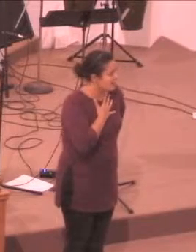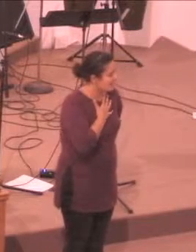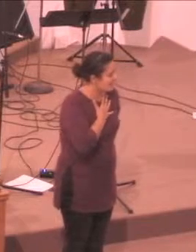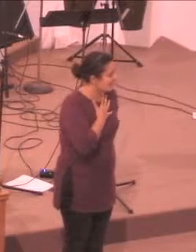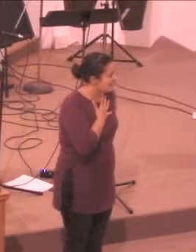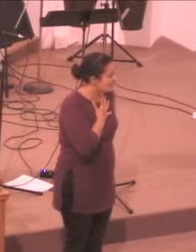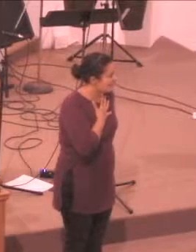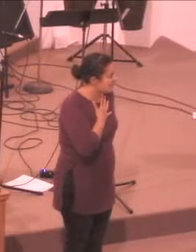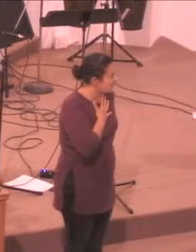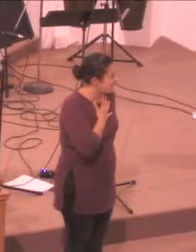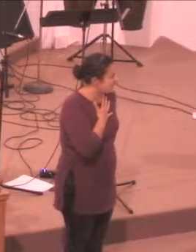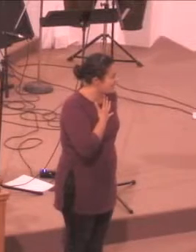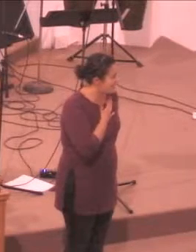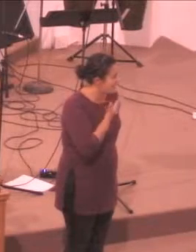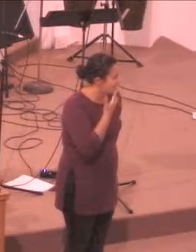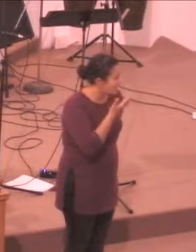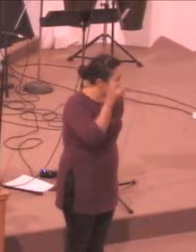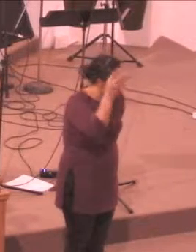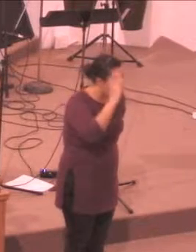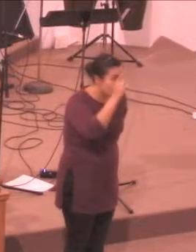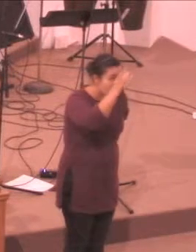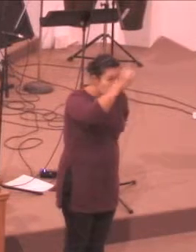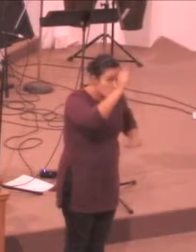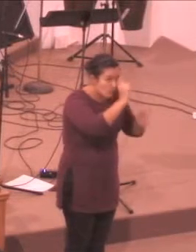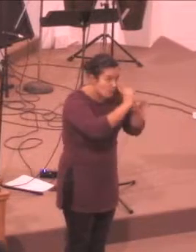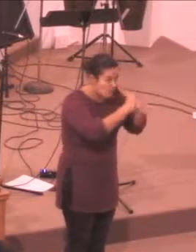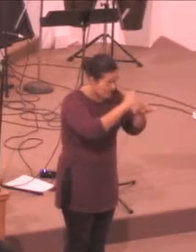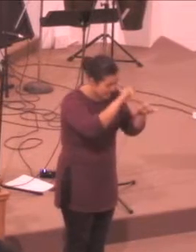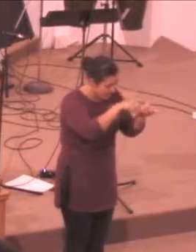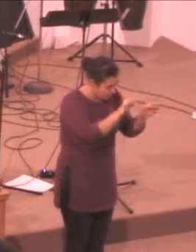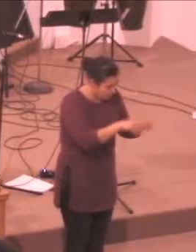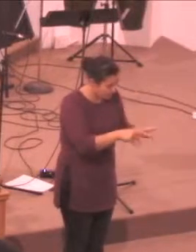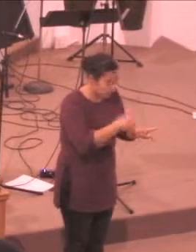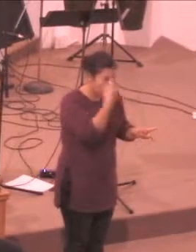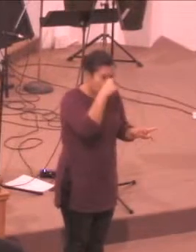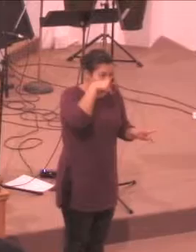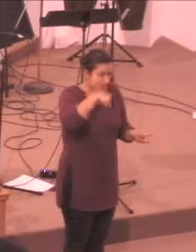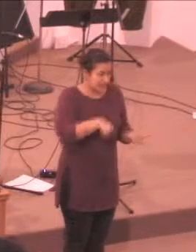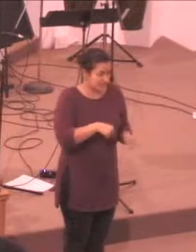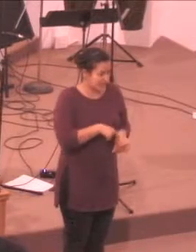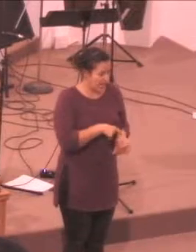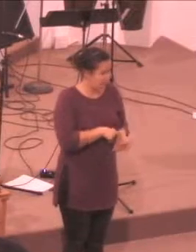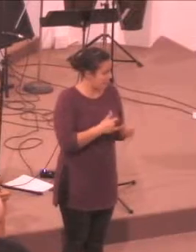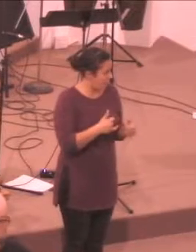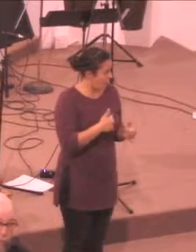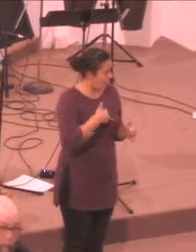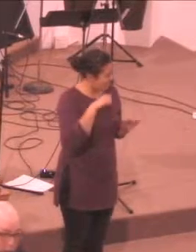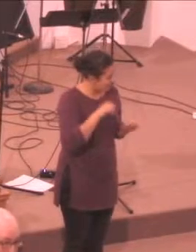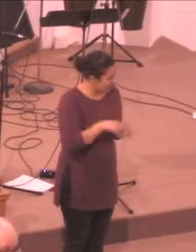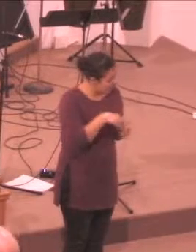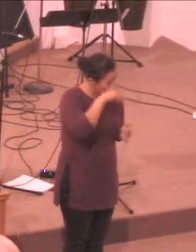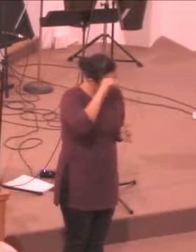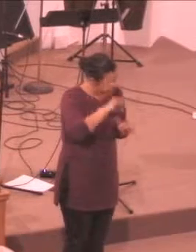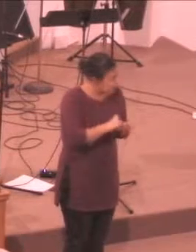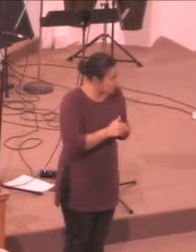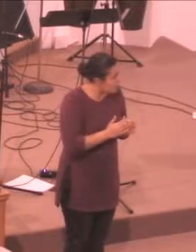Thank God that you created them for this time right now, that I can learn how to